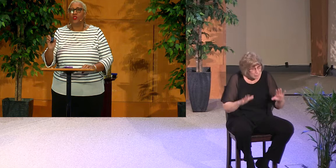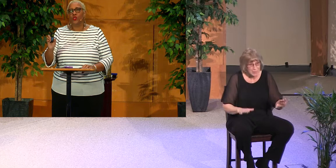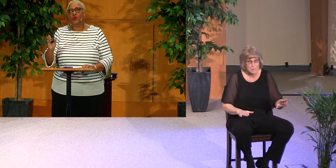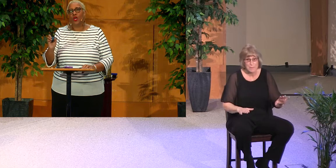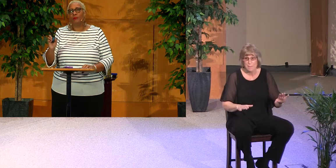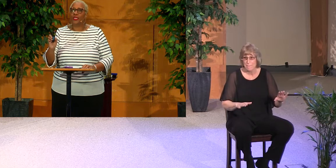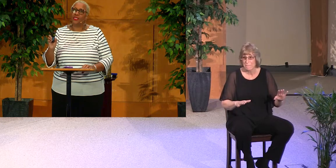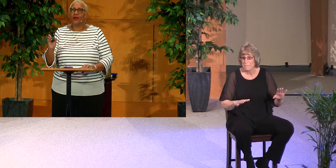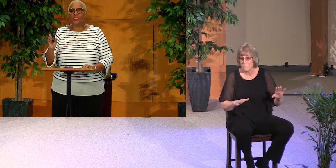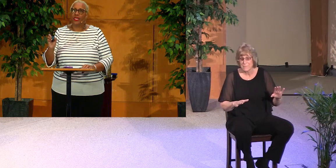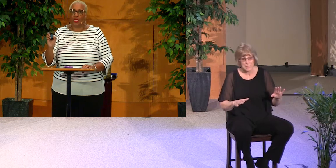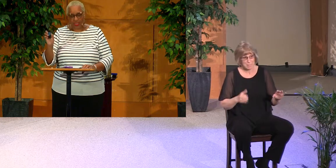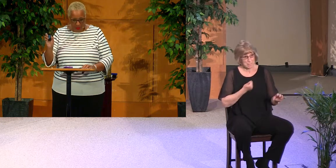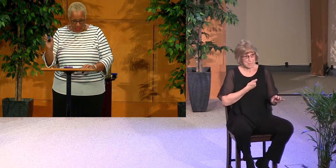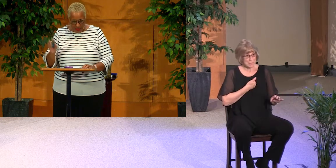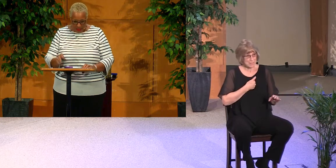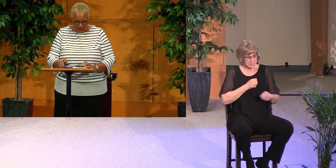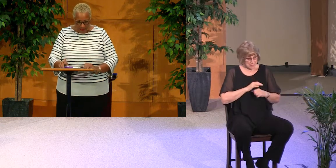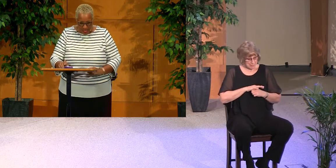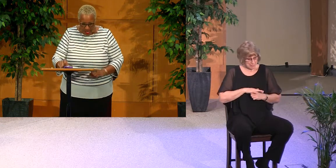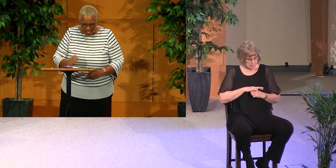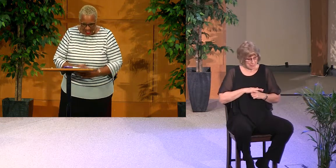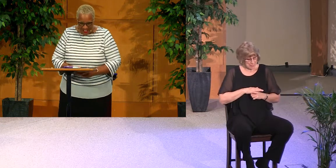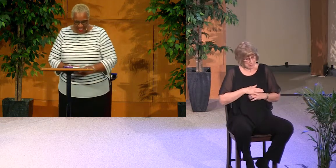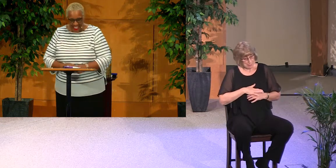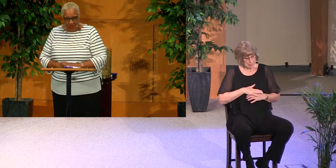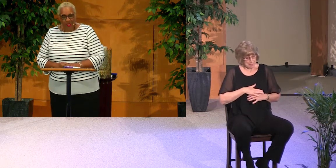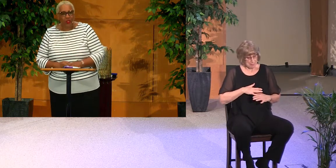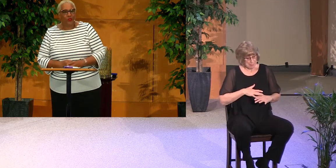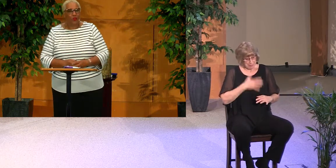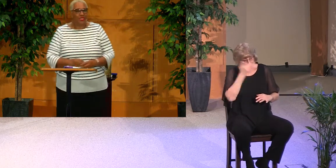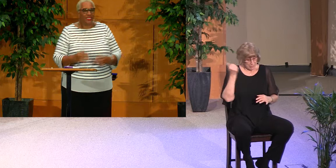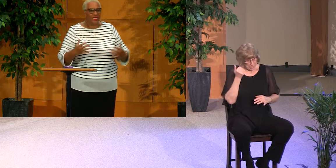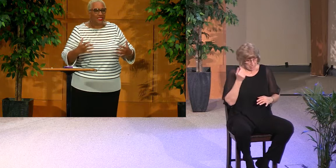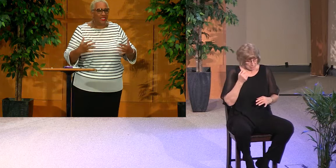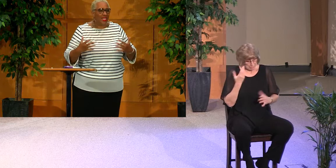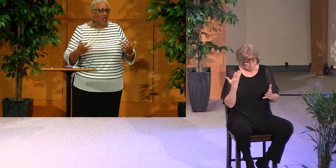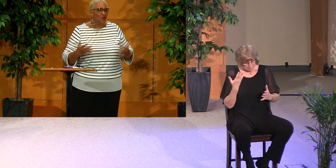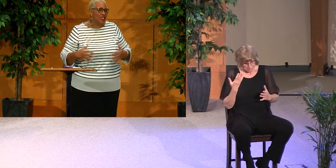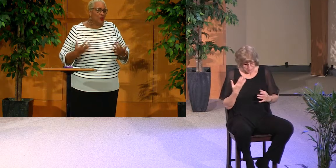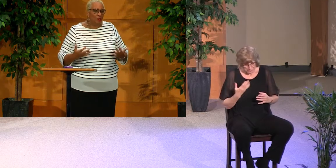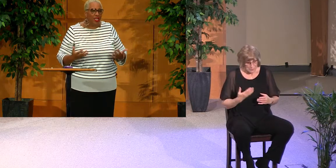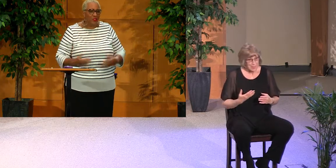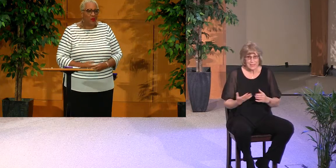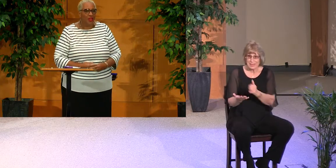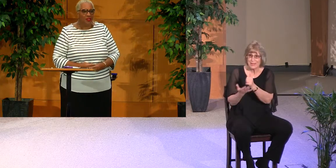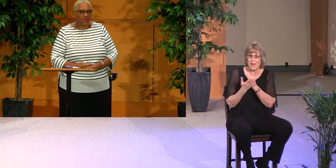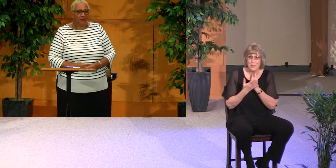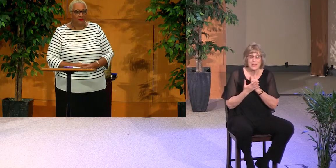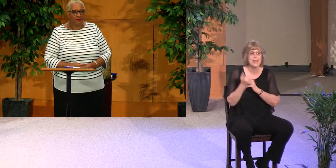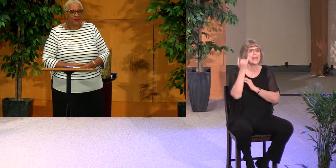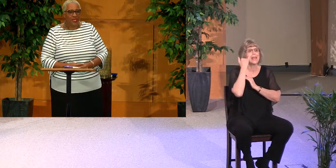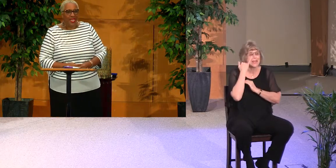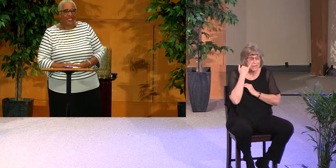it down too long because now it's like gone somewhere else. It's really wonderful, but it's not helpful unless we apply it to our